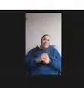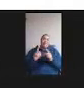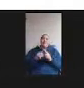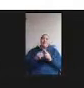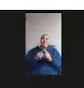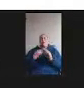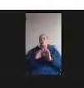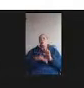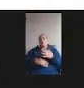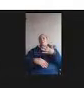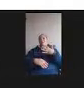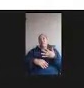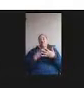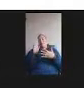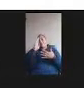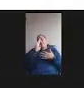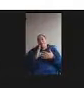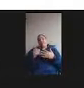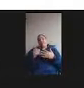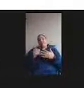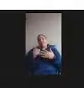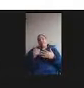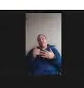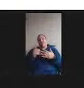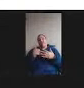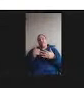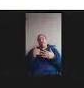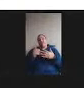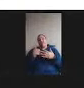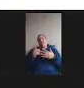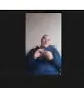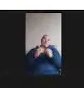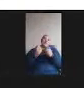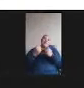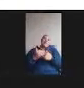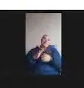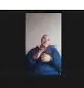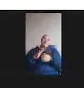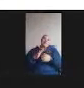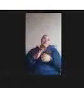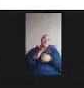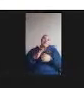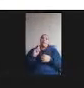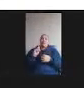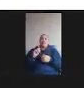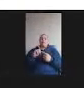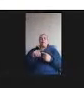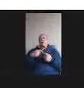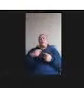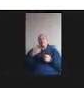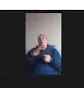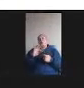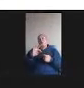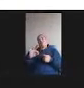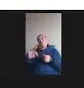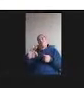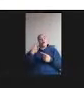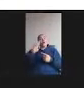a direct charge, we spent of the adjusted budget of 50 million, we spent 43, and the main reason for that underspending is due to the